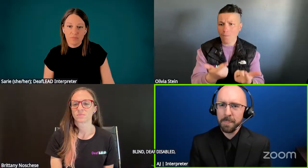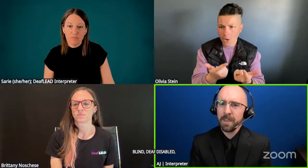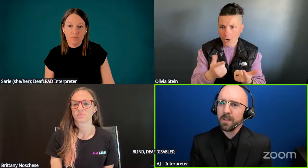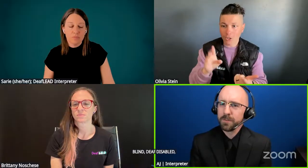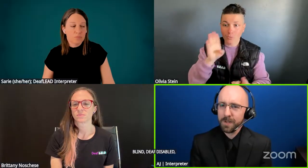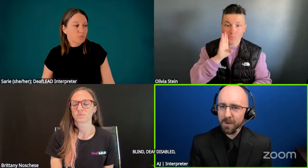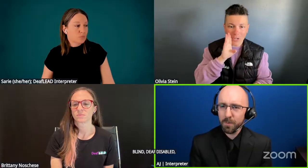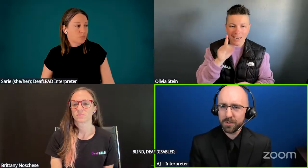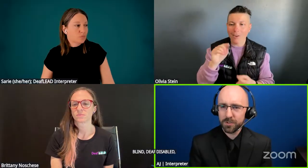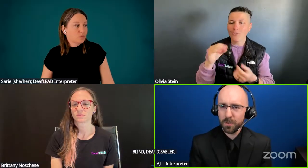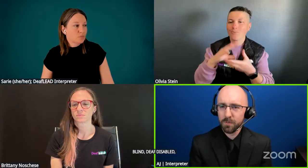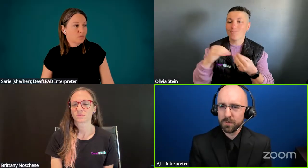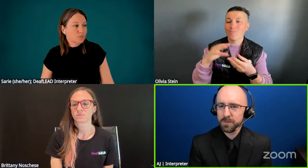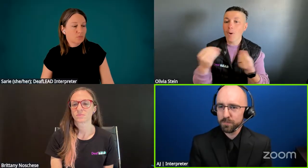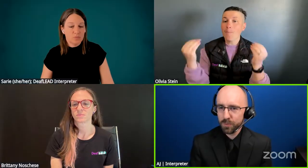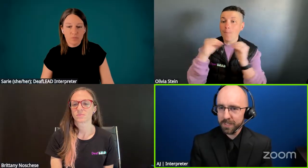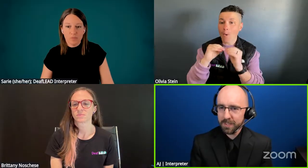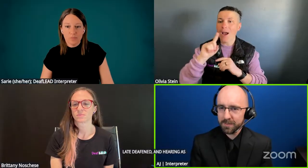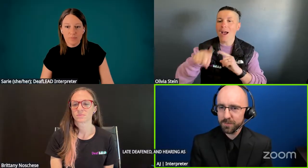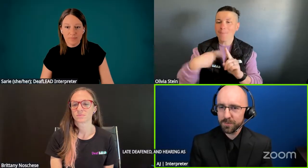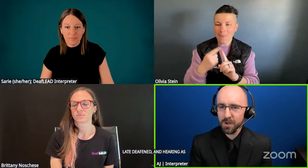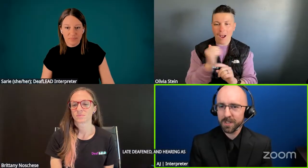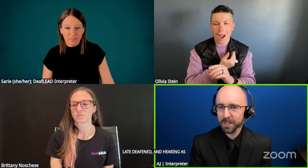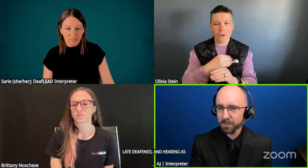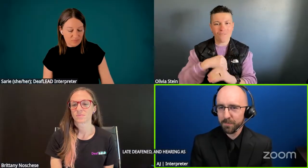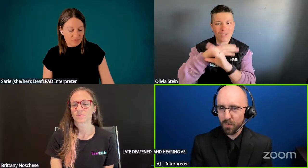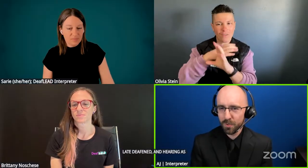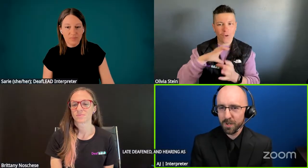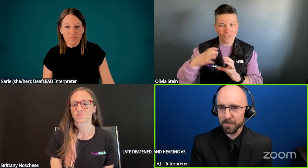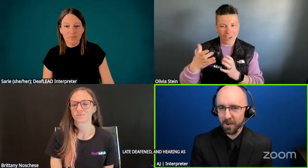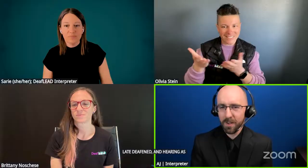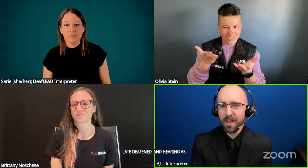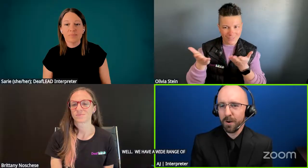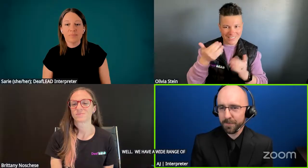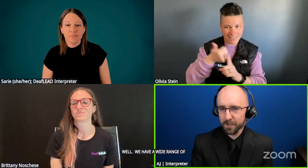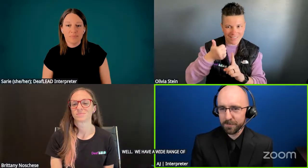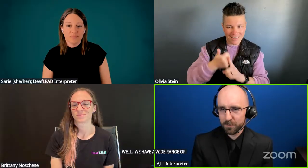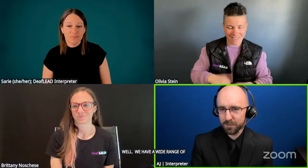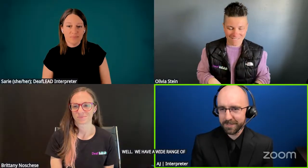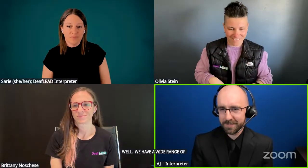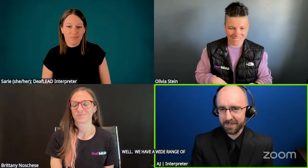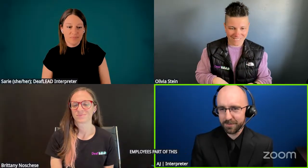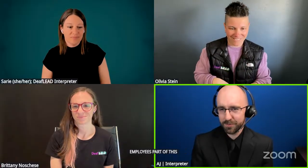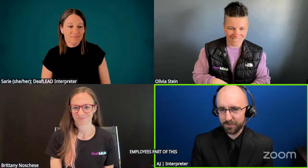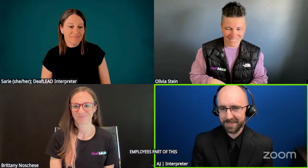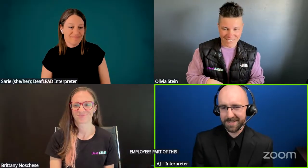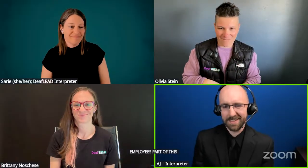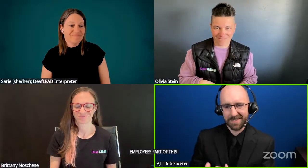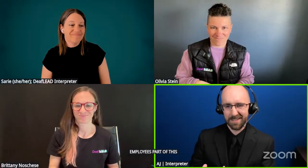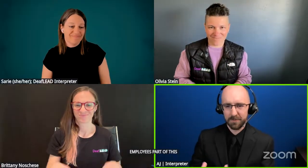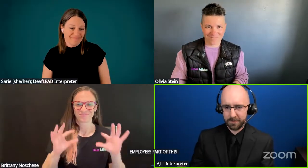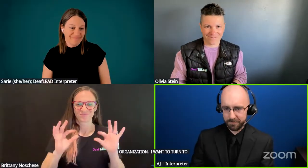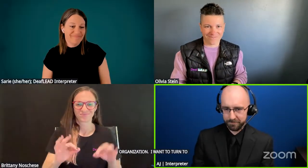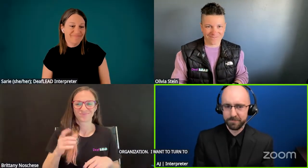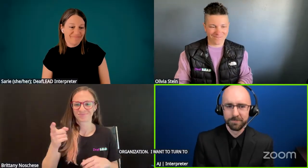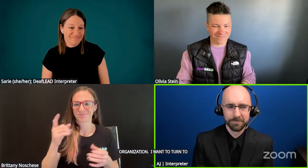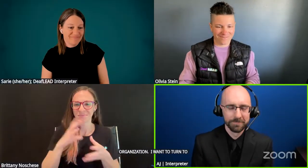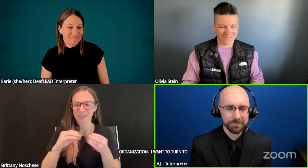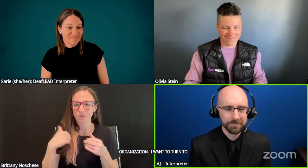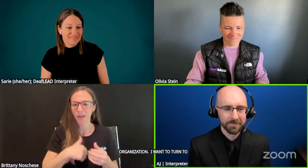organization. So now I want to turn it over to Brittany to talk a little bit more about our Videophone Crisis Line services itself.